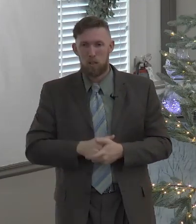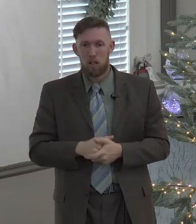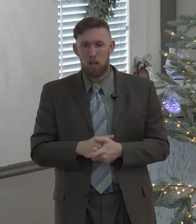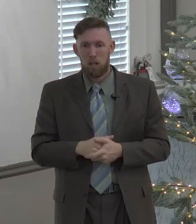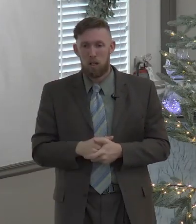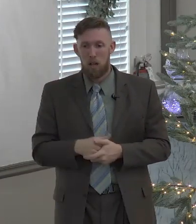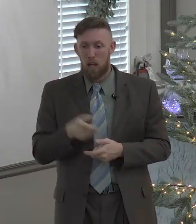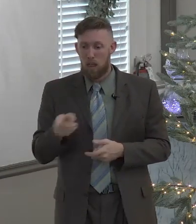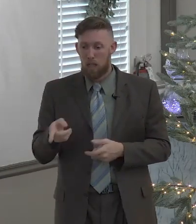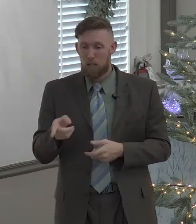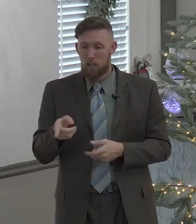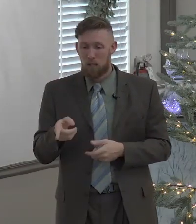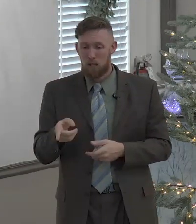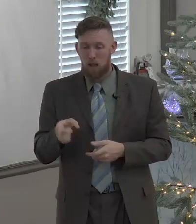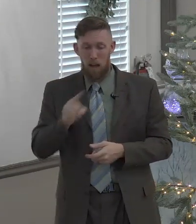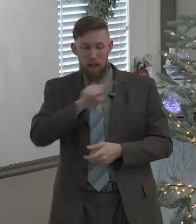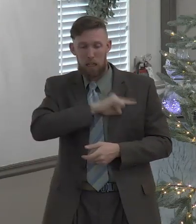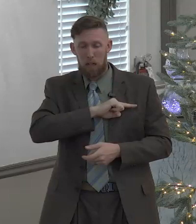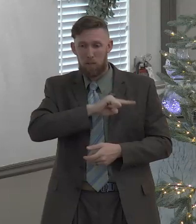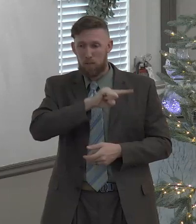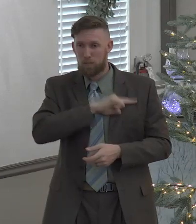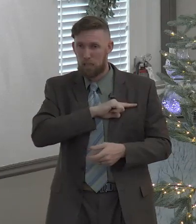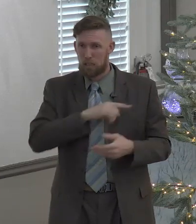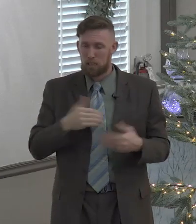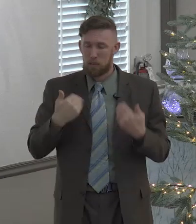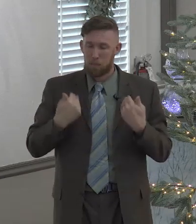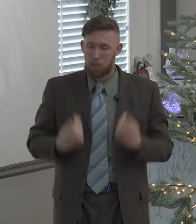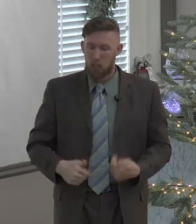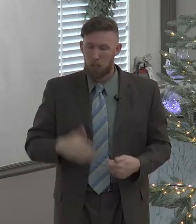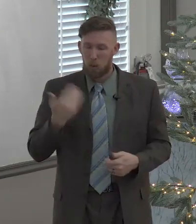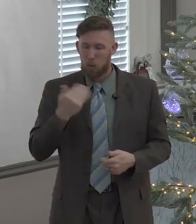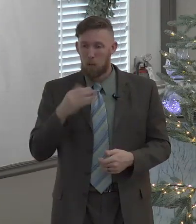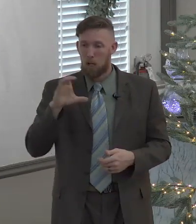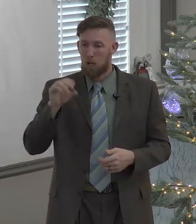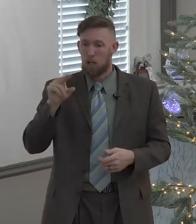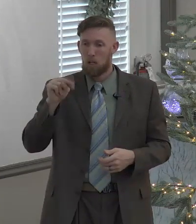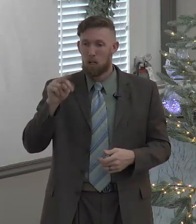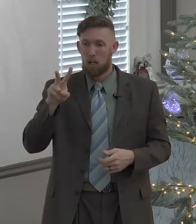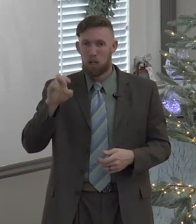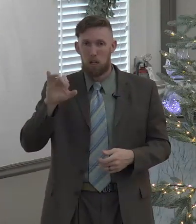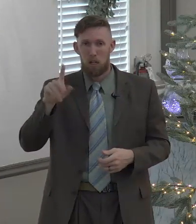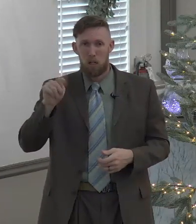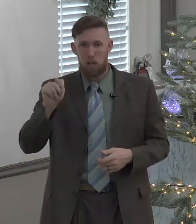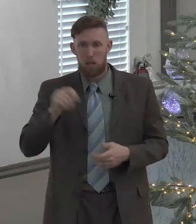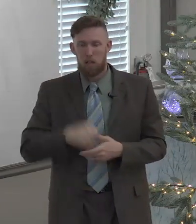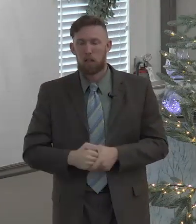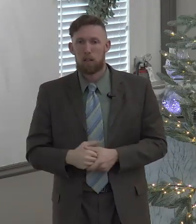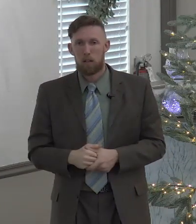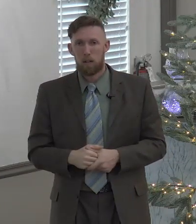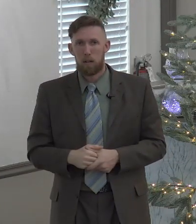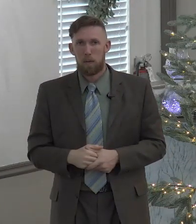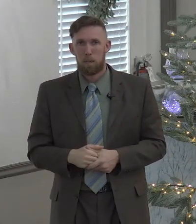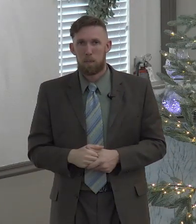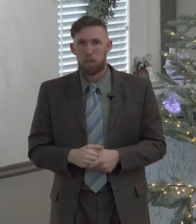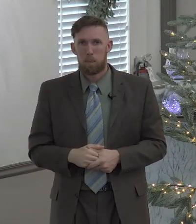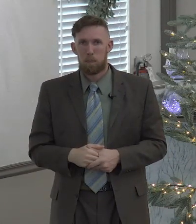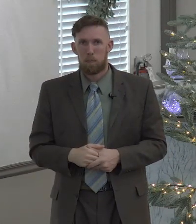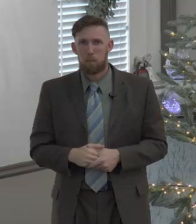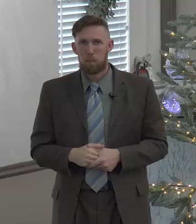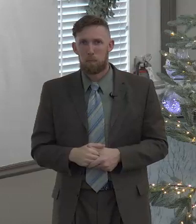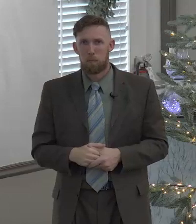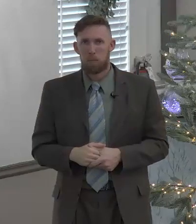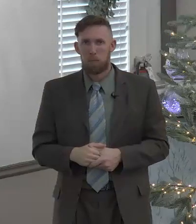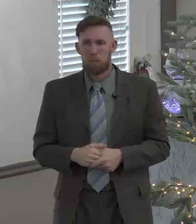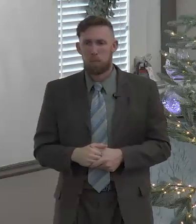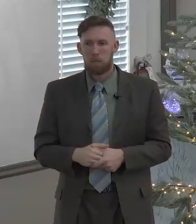want you to see his patient faith. Because this really convicts me, and I don't know about you, but it convicts me. Beginning